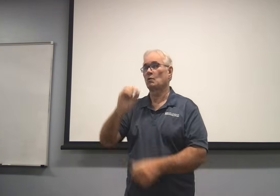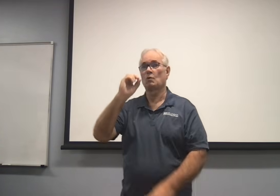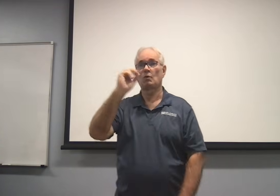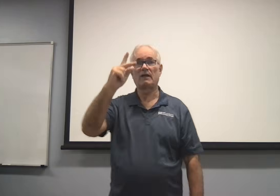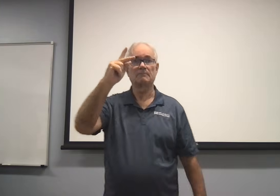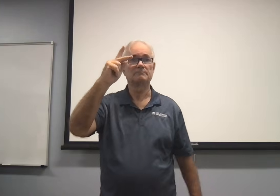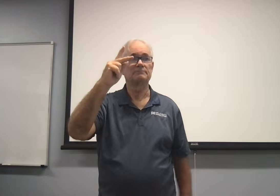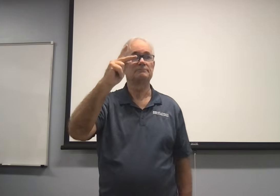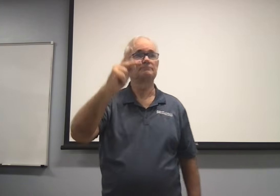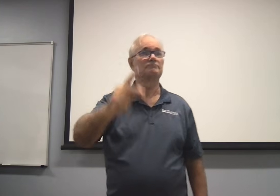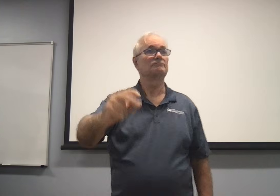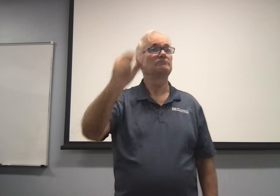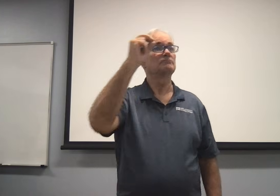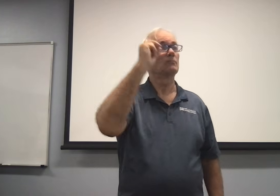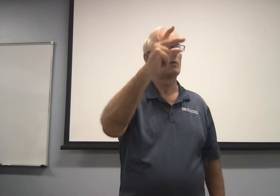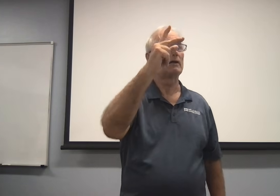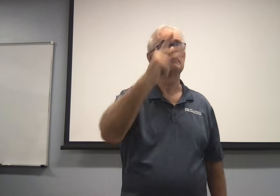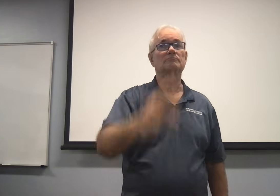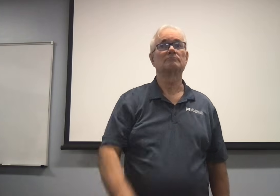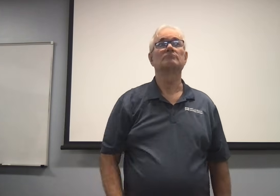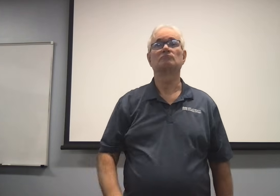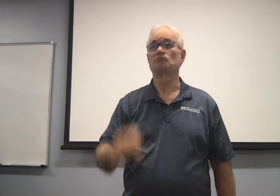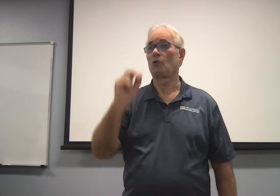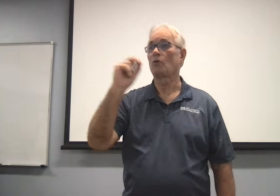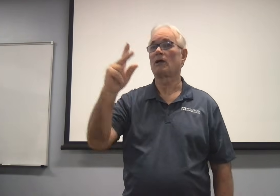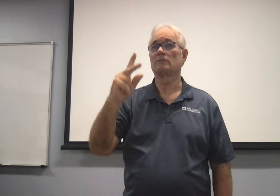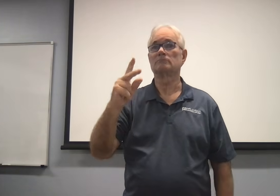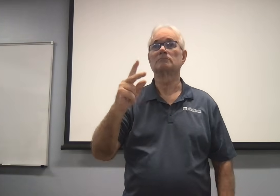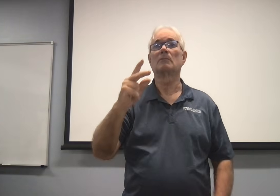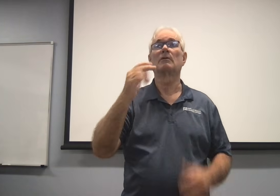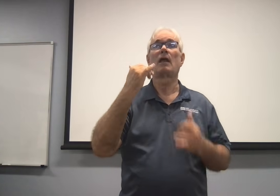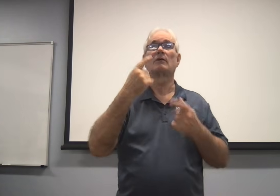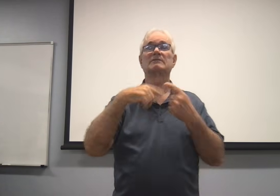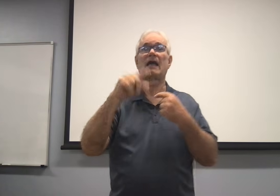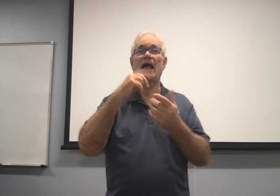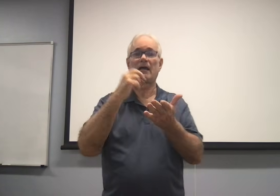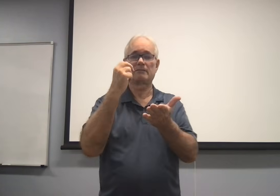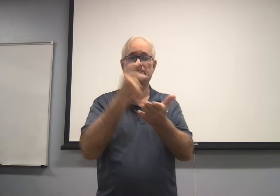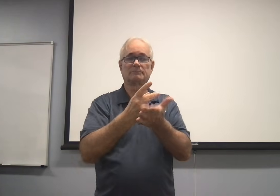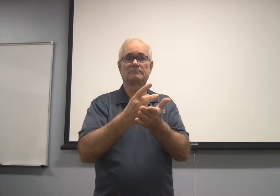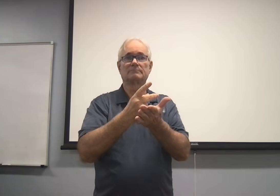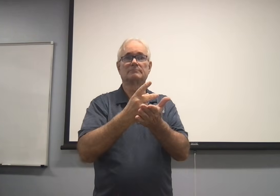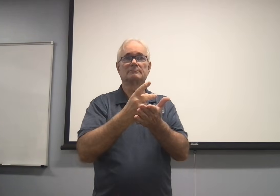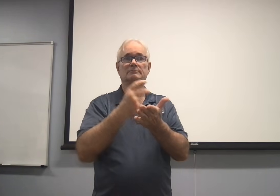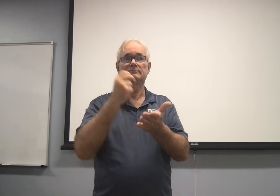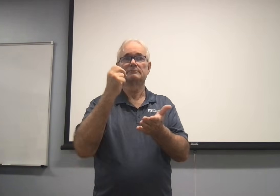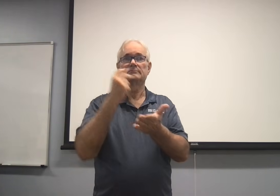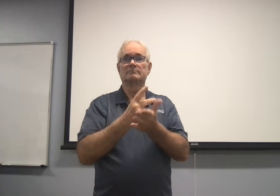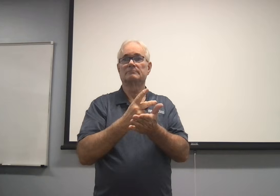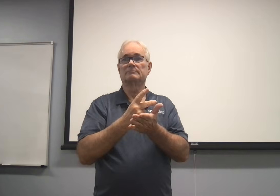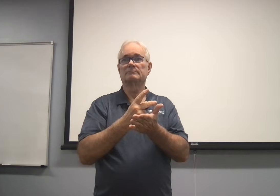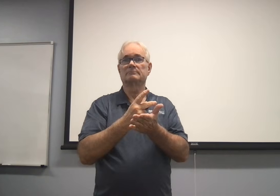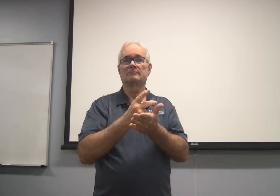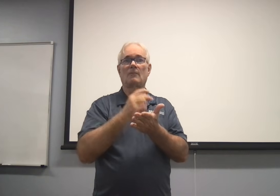smaller movement with that. Okay. Okay. Now sign this